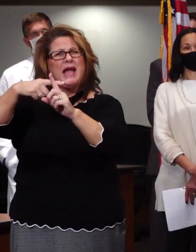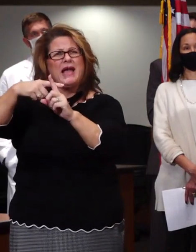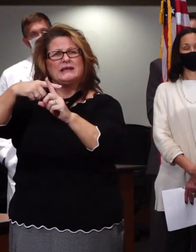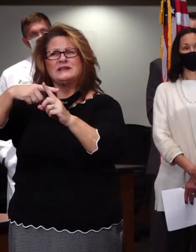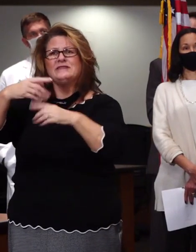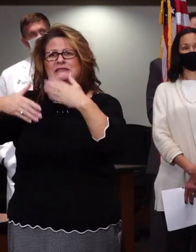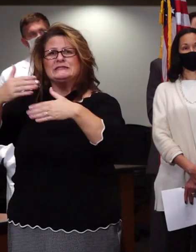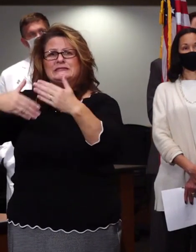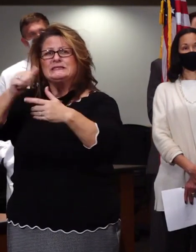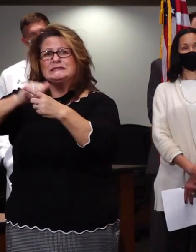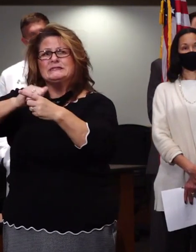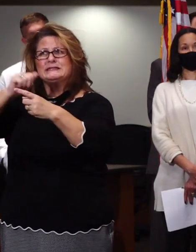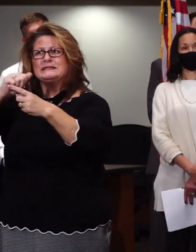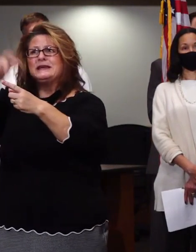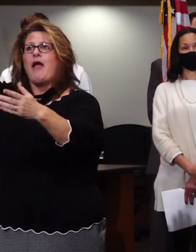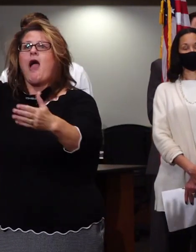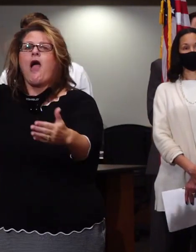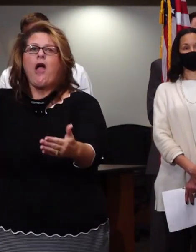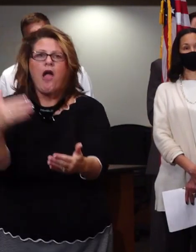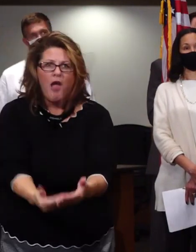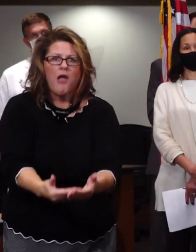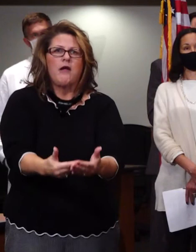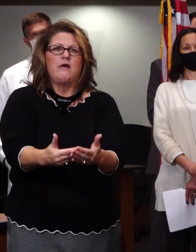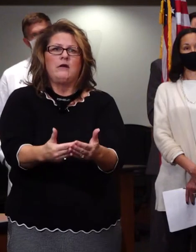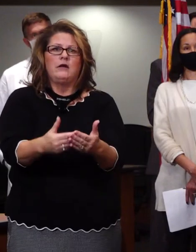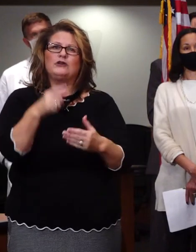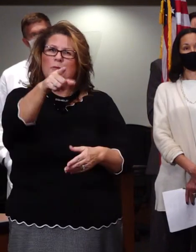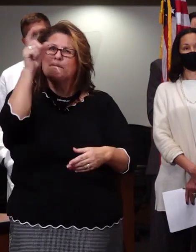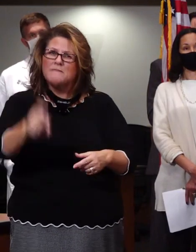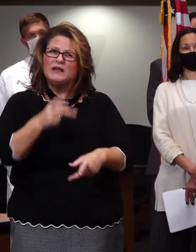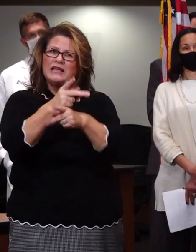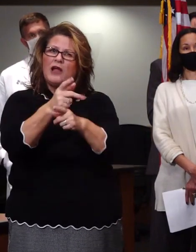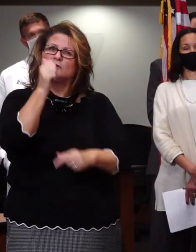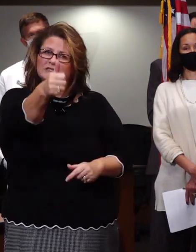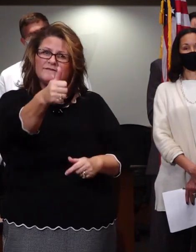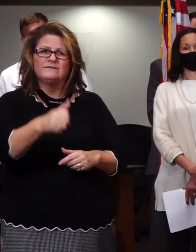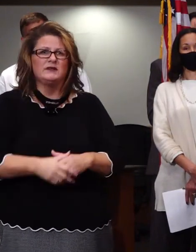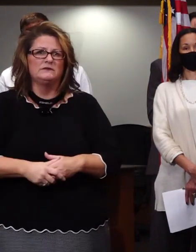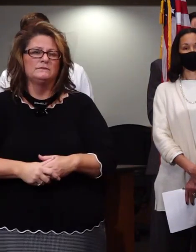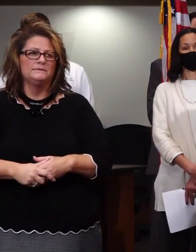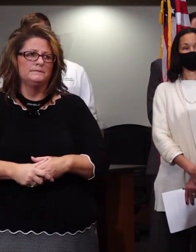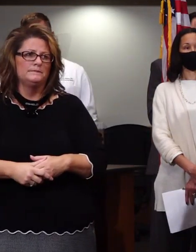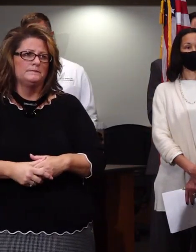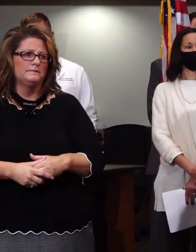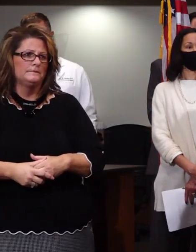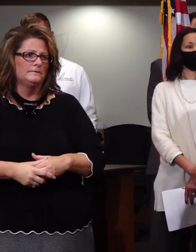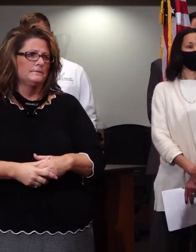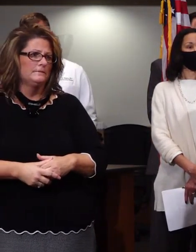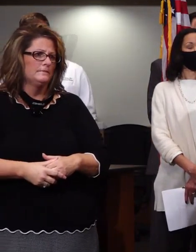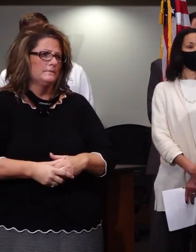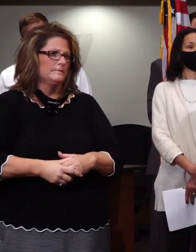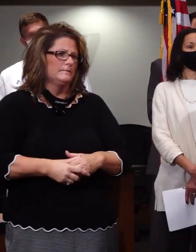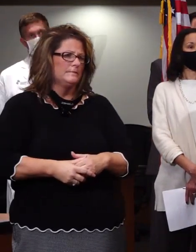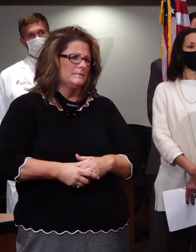we believe and hope that the people will take care of themselves and others. Yes, ma'am. Governor, as we're